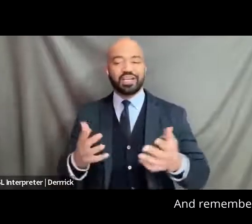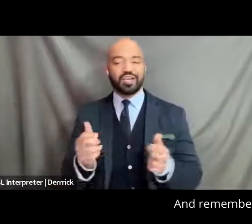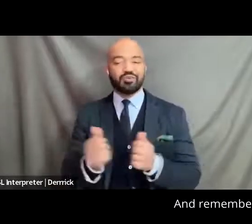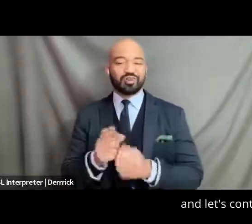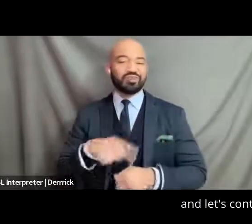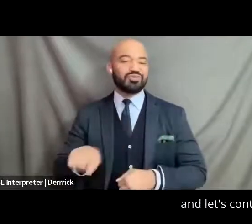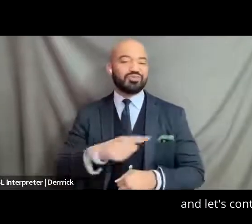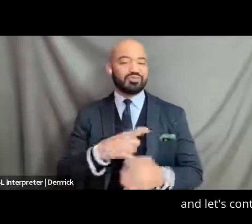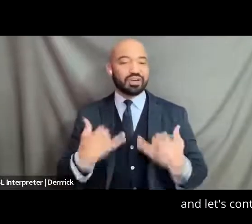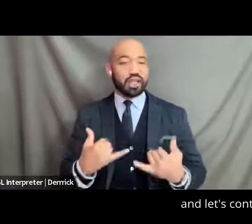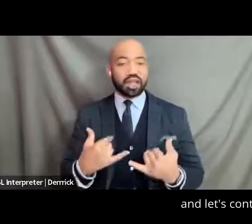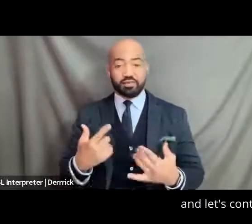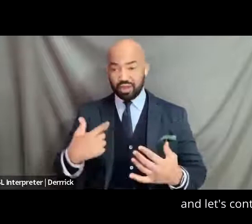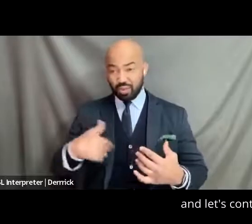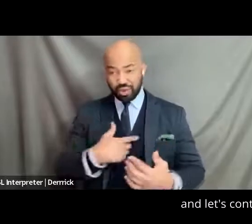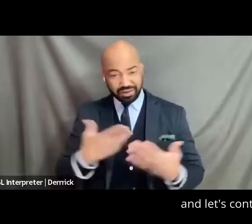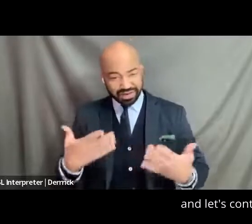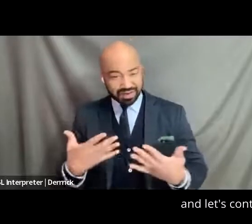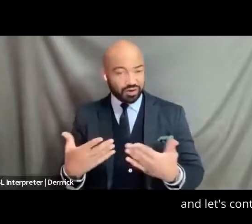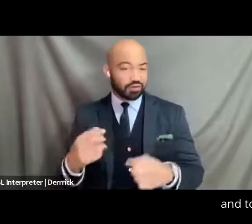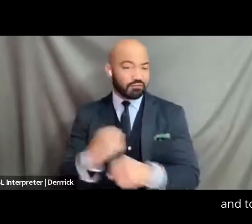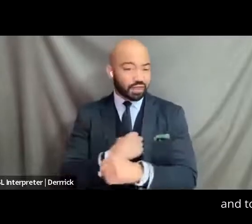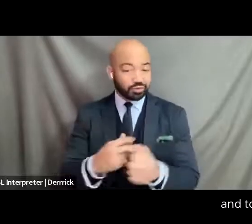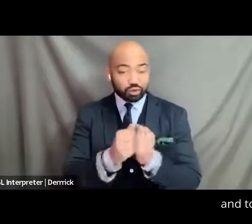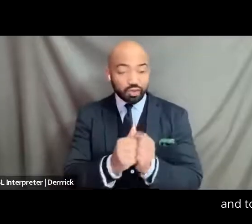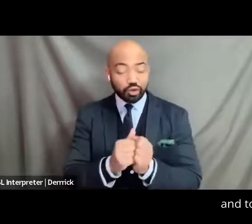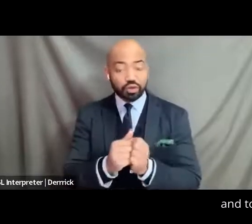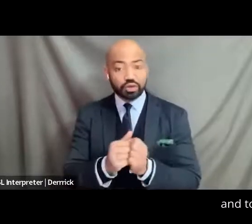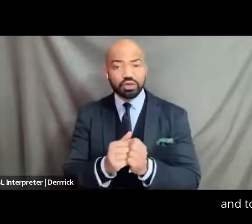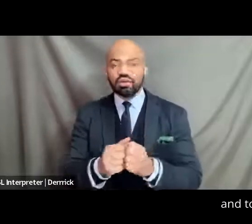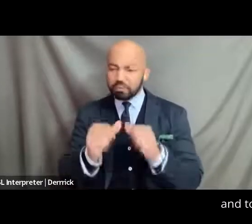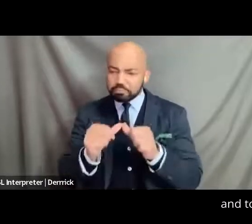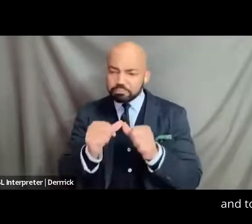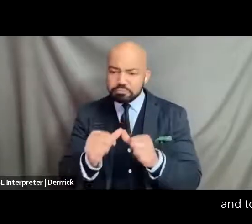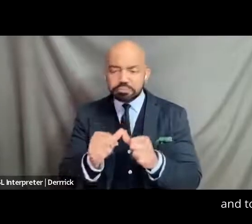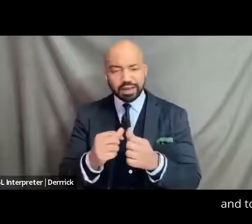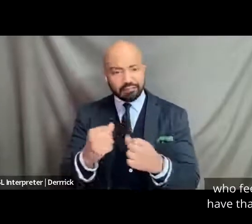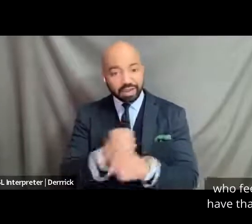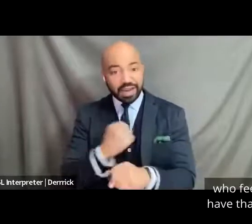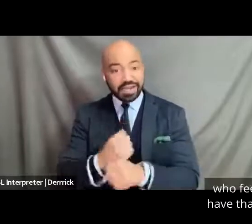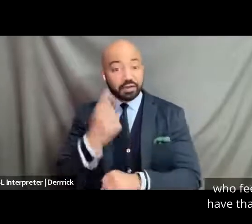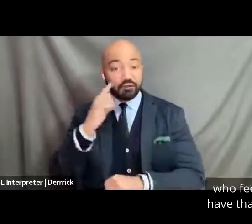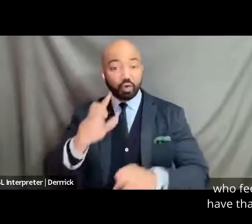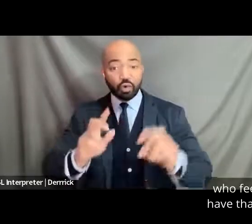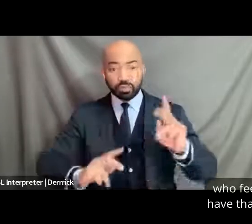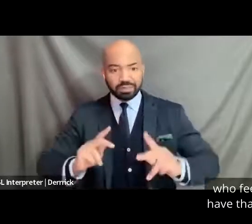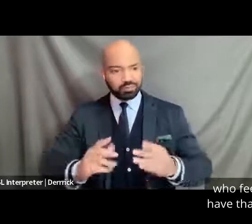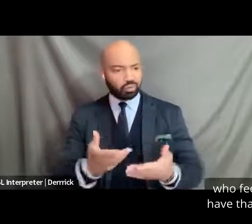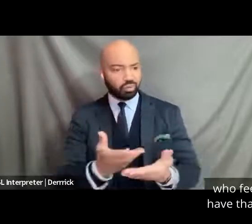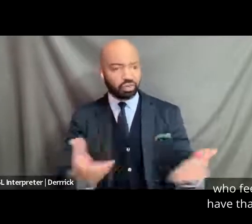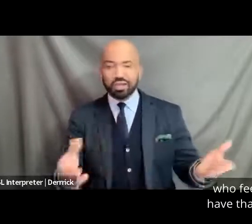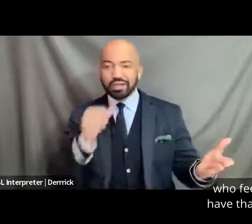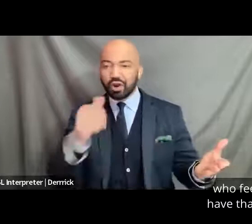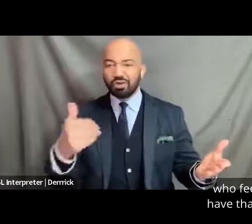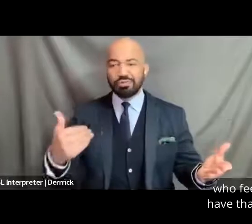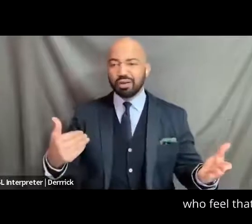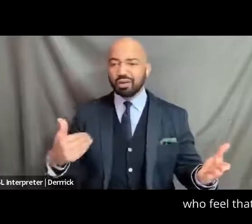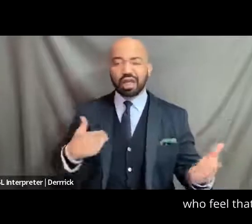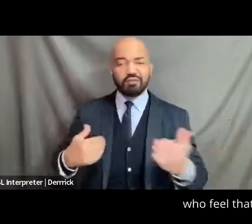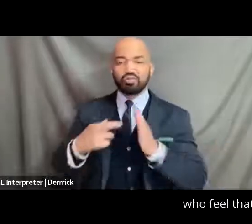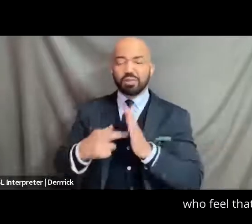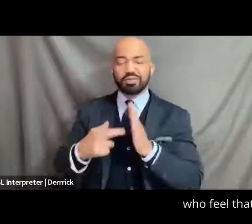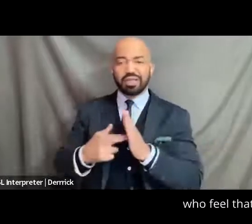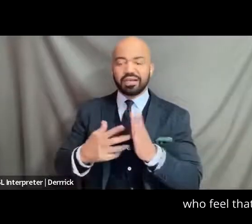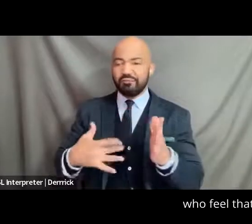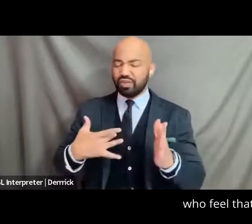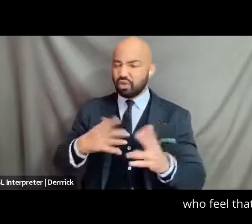this together and let's continue to to move forward and to fight for for folks who feel like they don't have that representation who feel